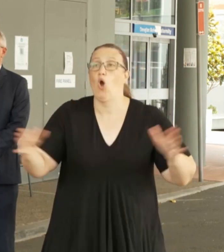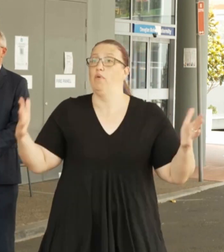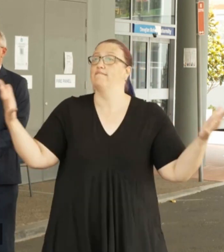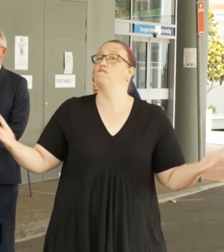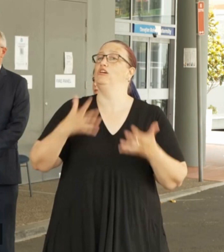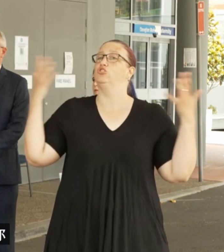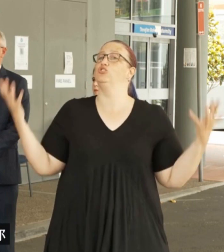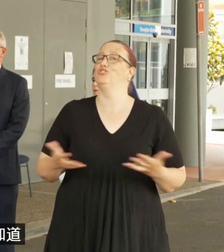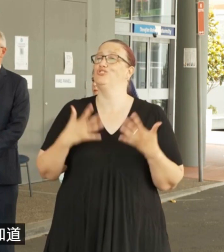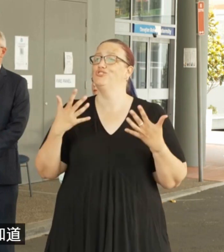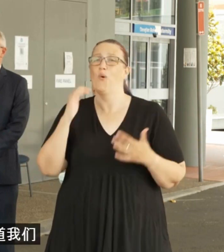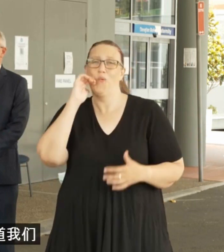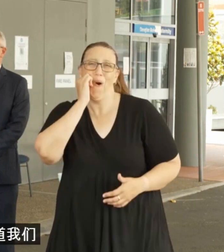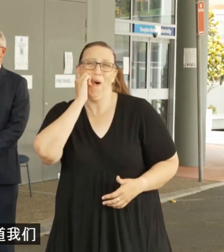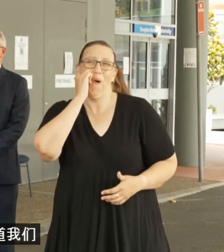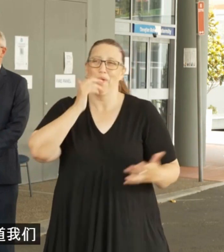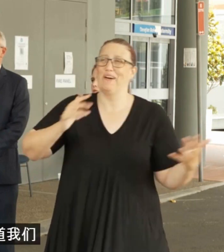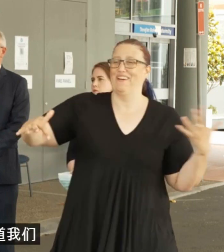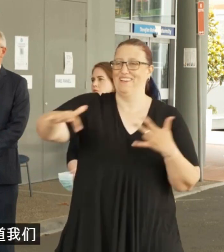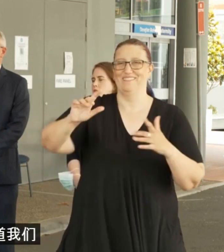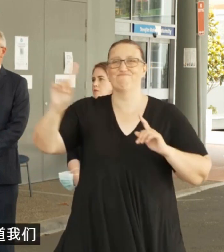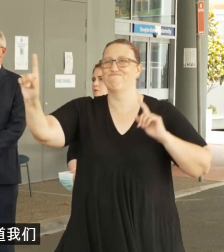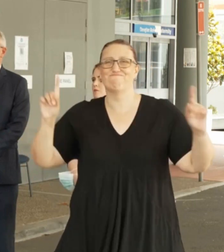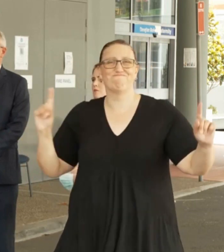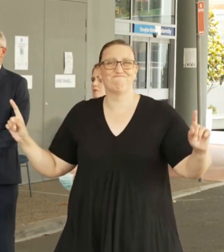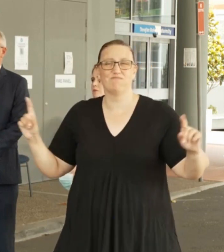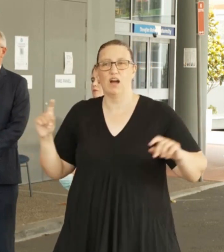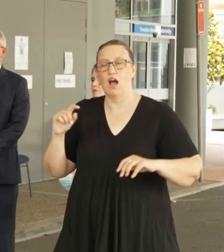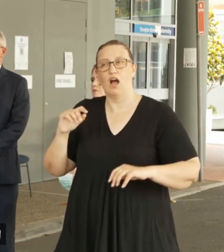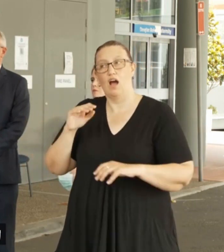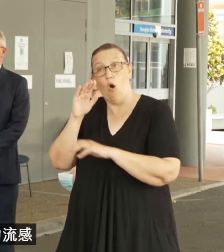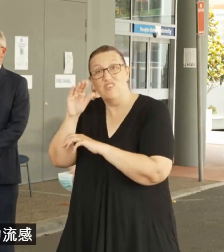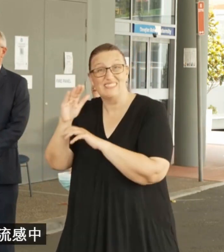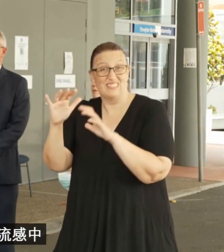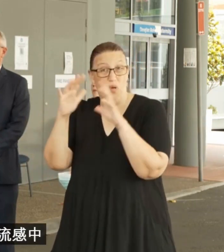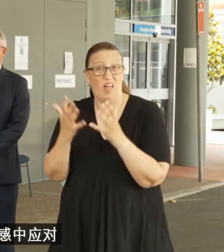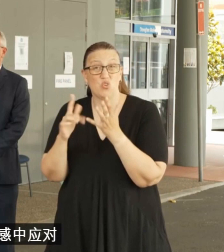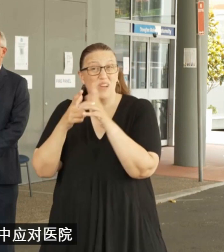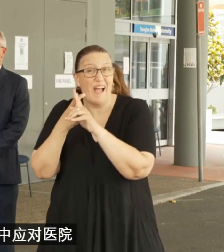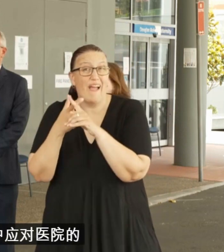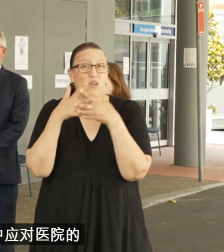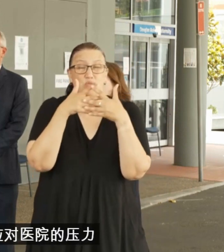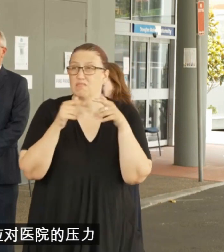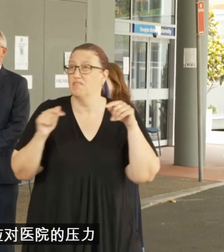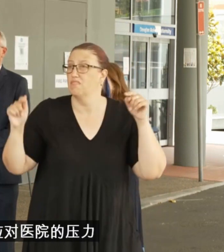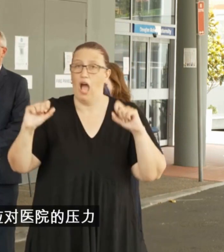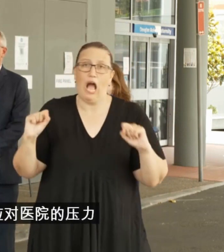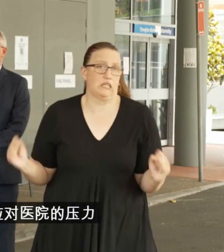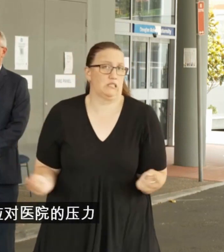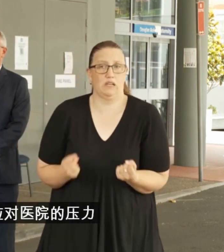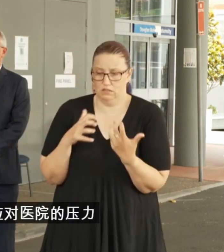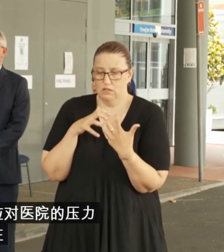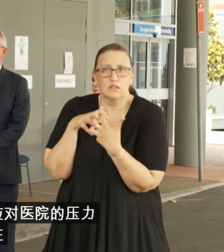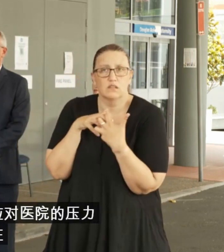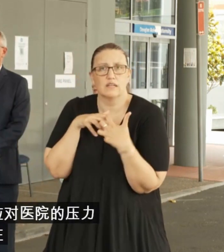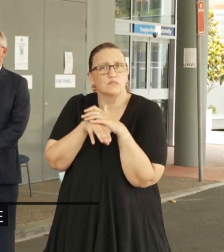Every winter, as you know, we deal with pressure on our hospitals as a consequence, usually in the past, of flu, and that's